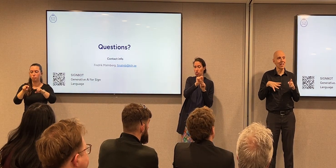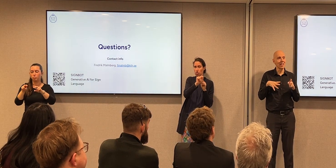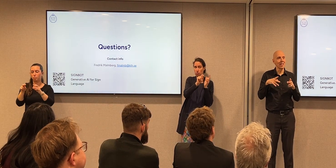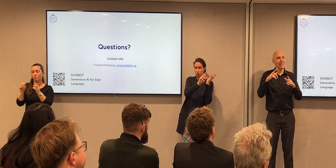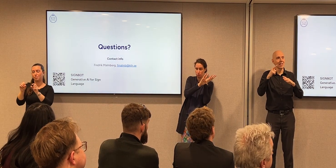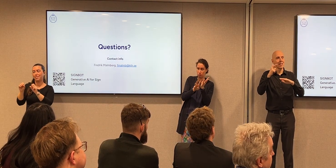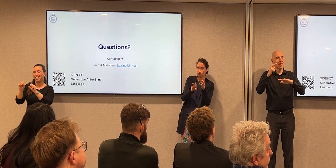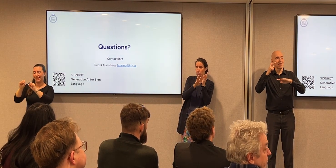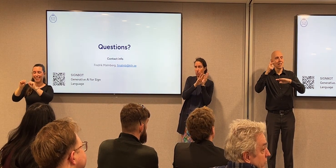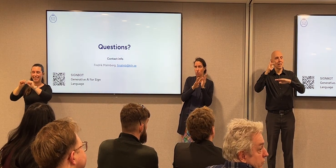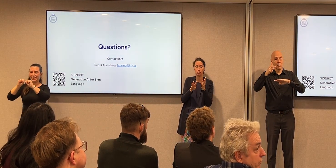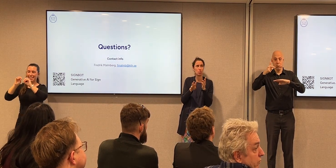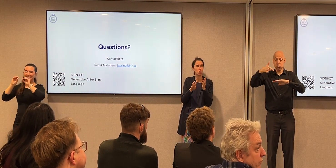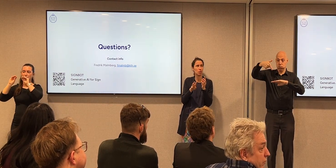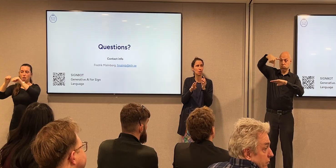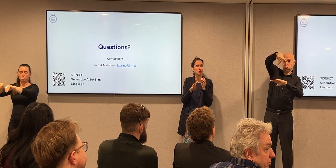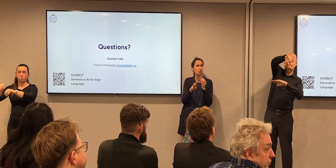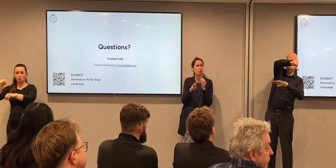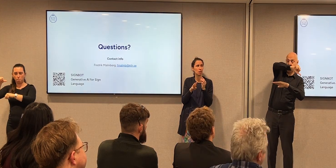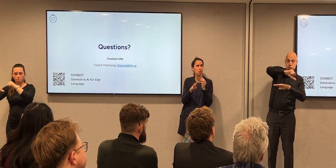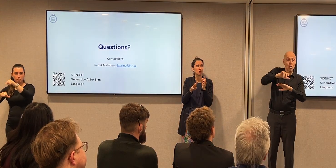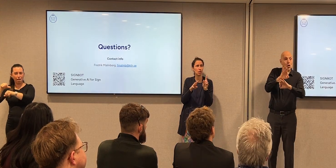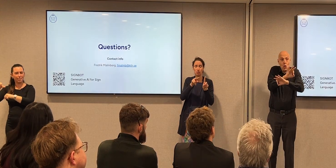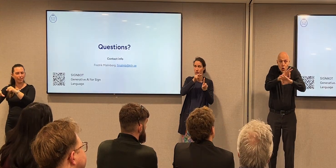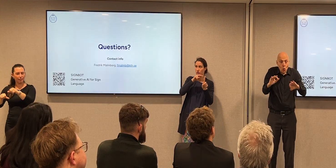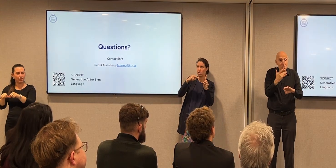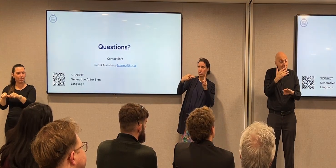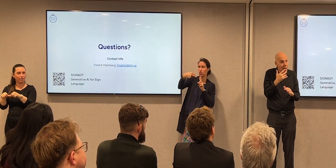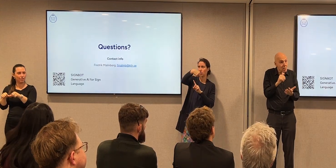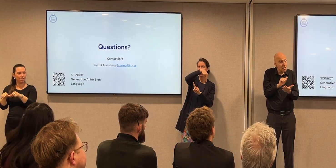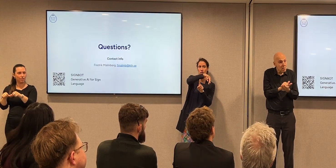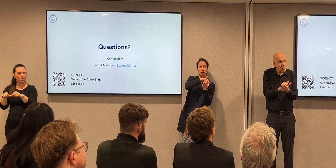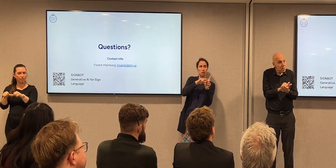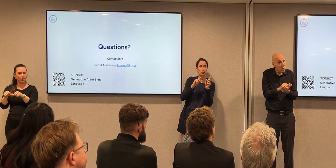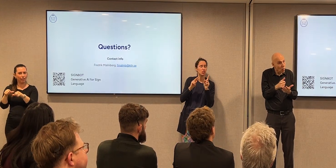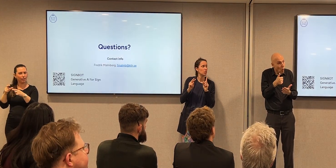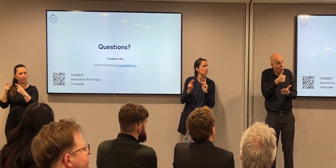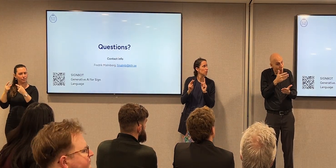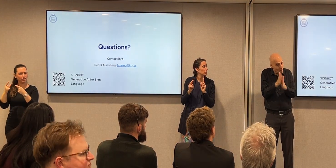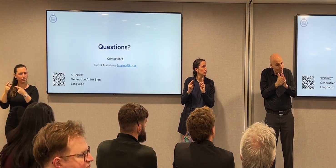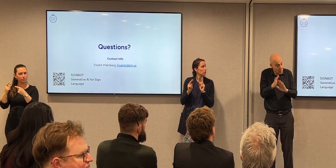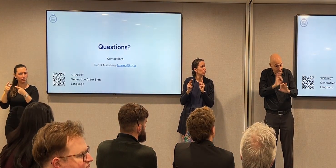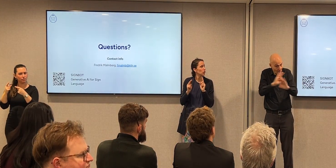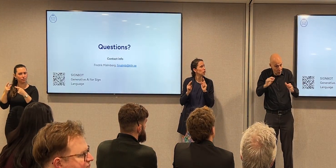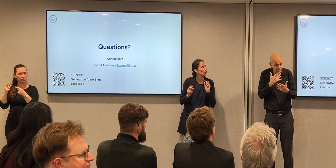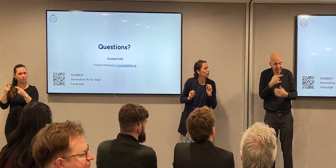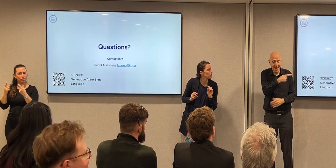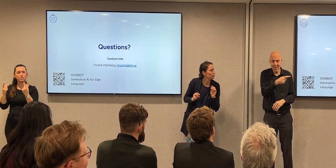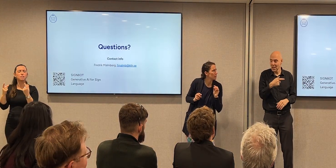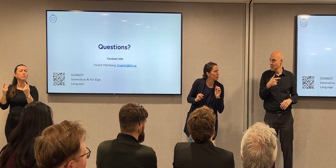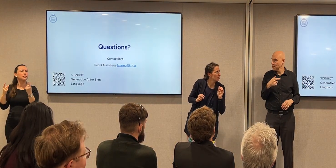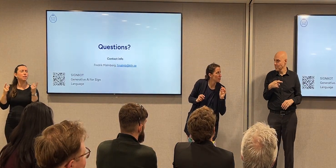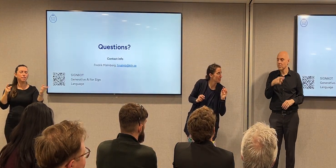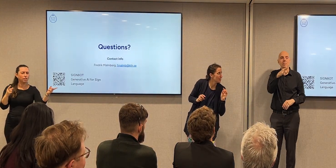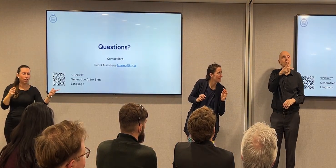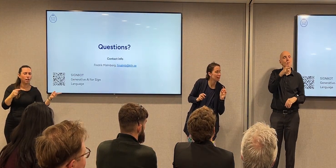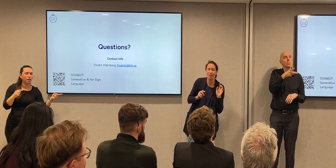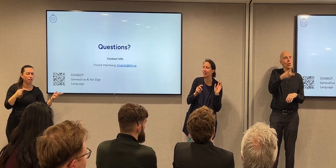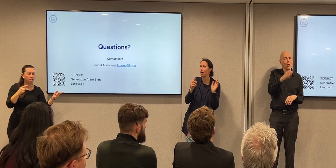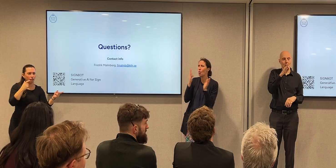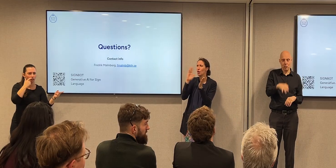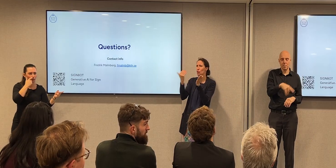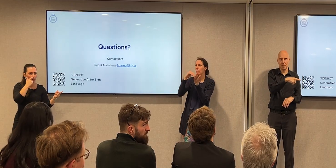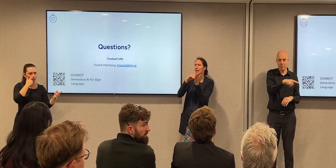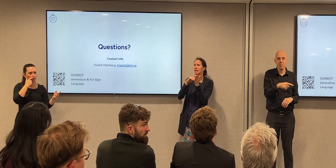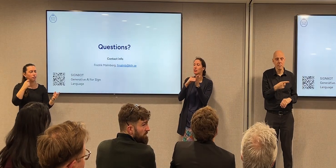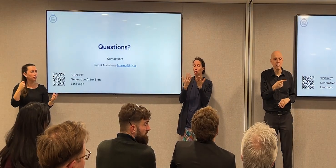of error free, right? Is that actually the case? No, of course not. No. We can. Yeah. Okay. So